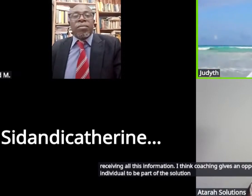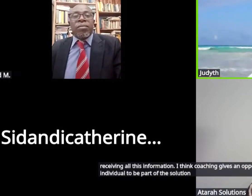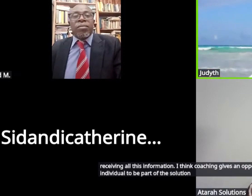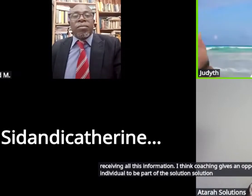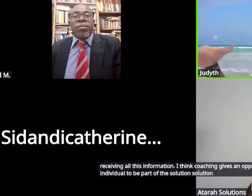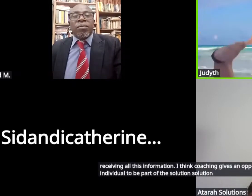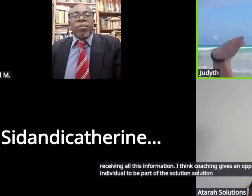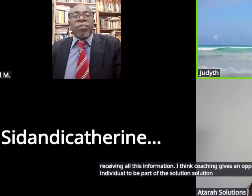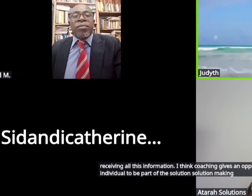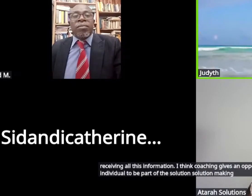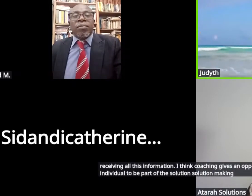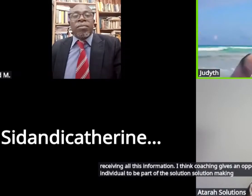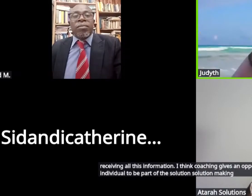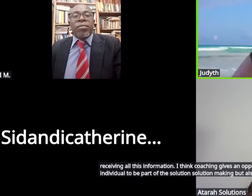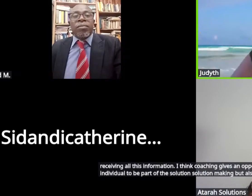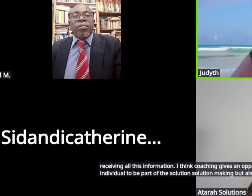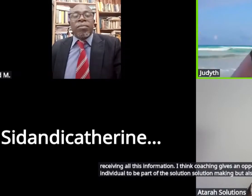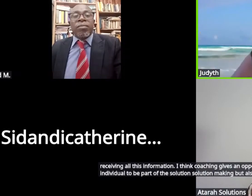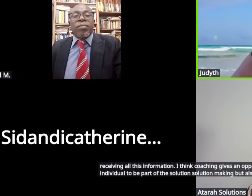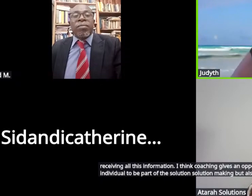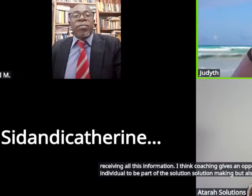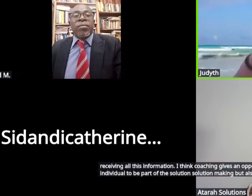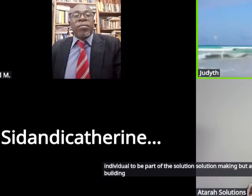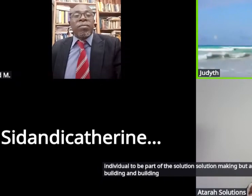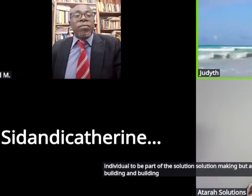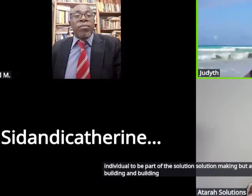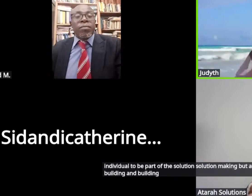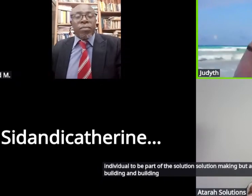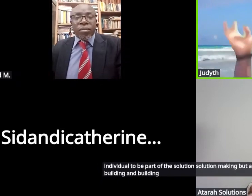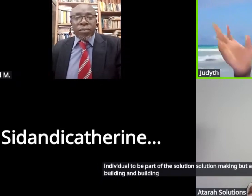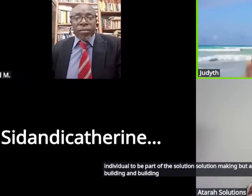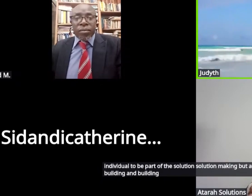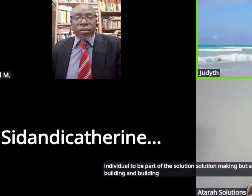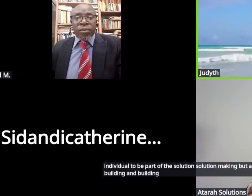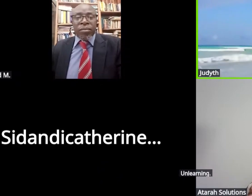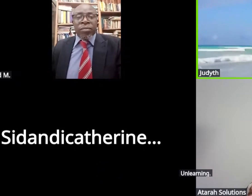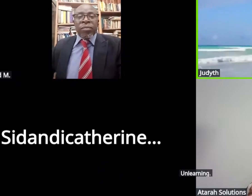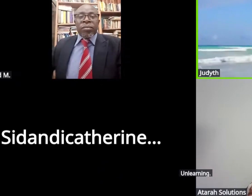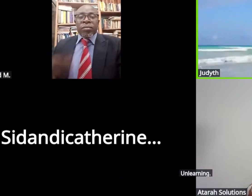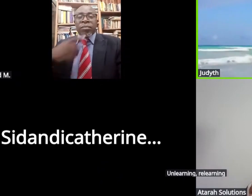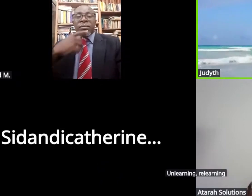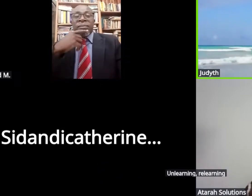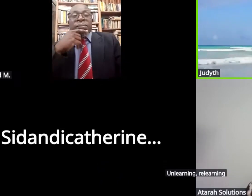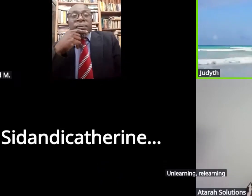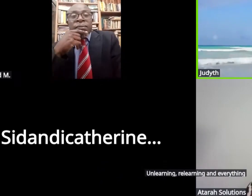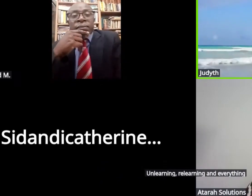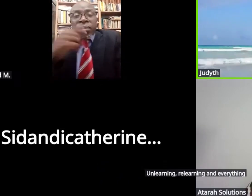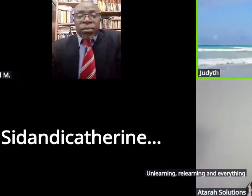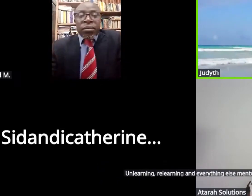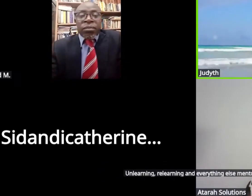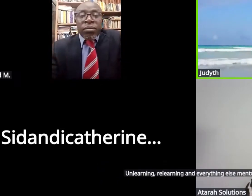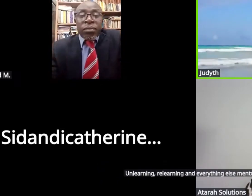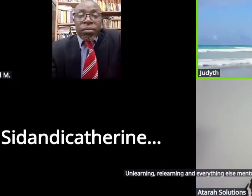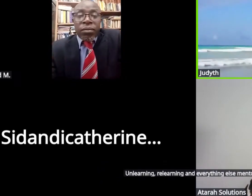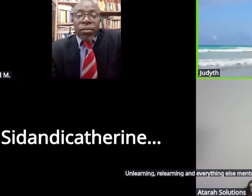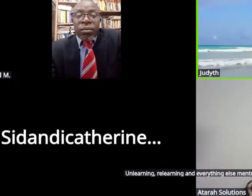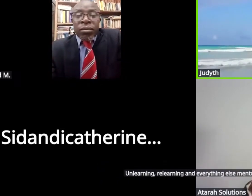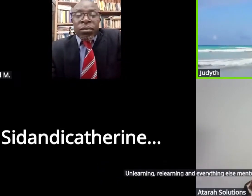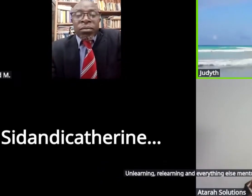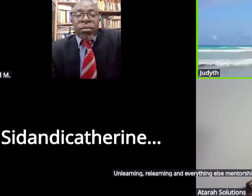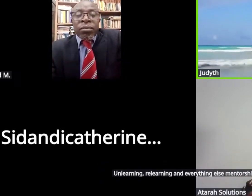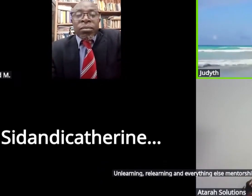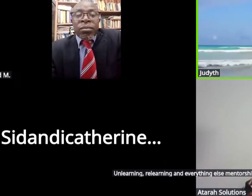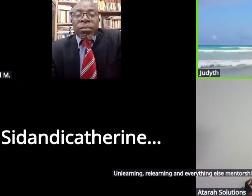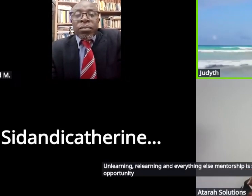making, but also even skills building and unlearning, relearning, and everything else. Mentorship is such a golden